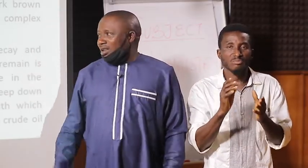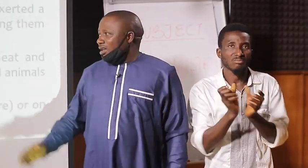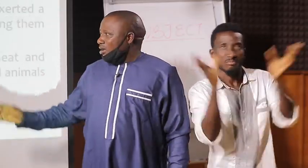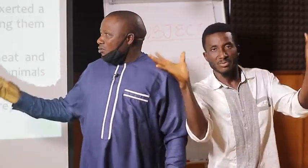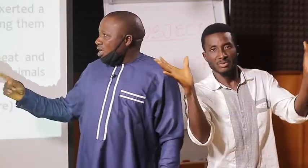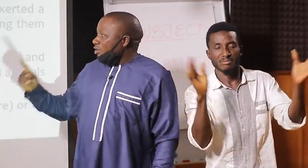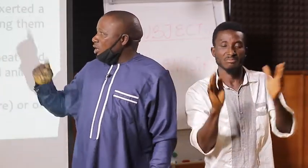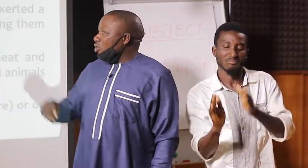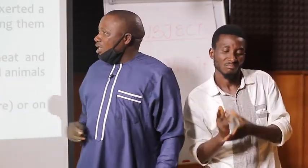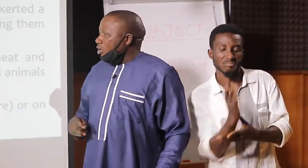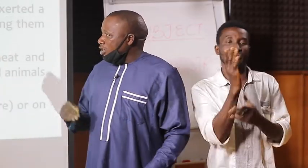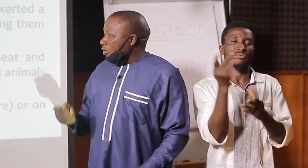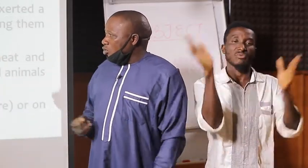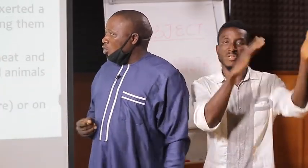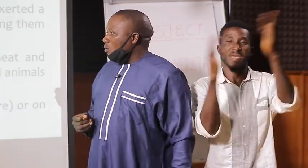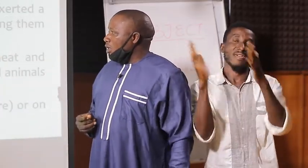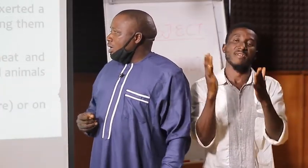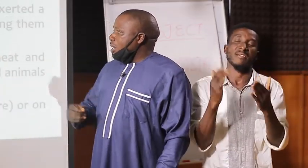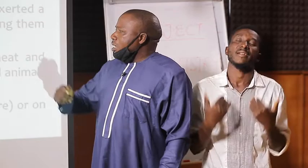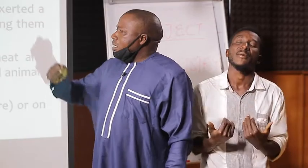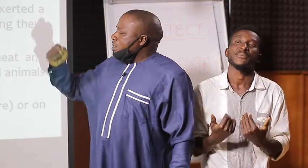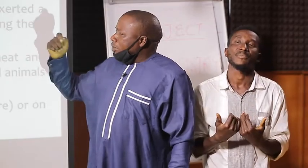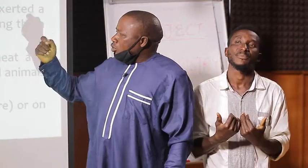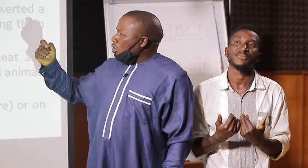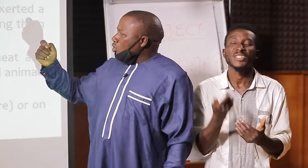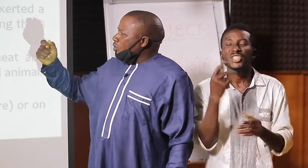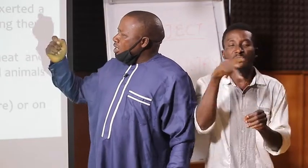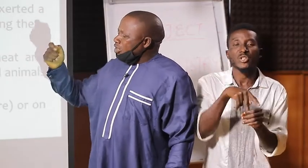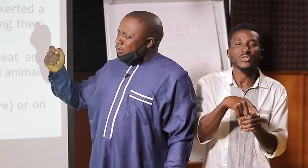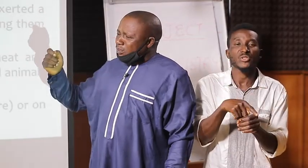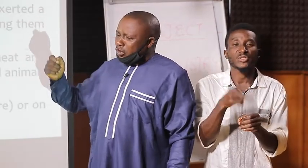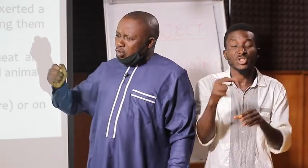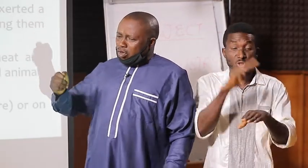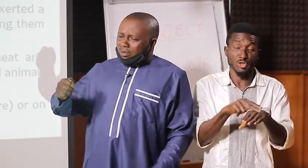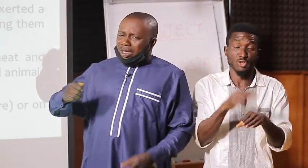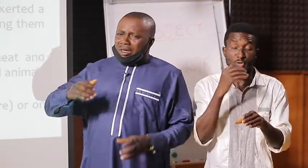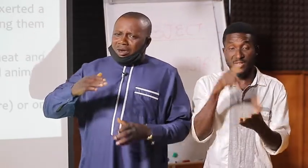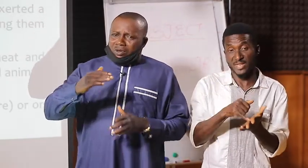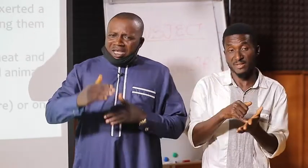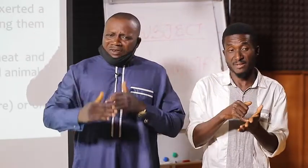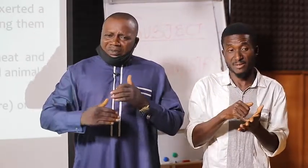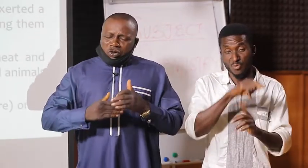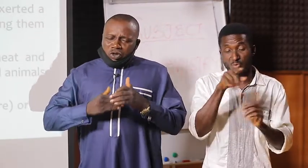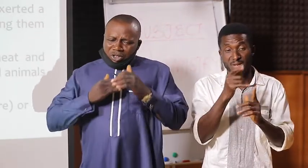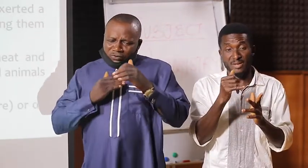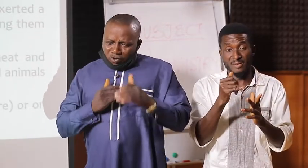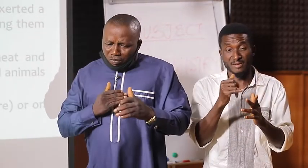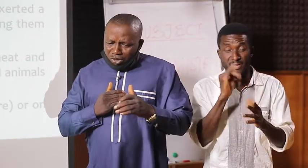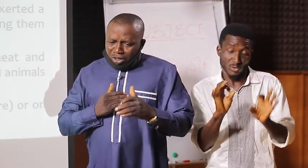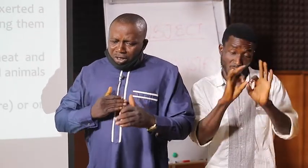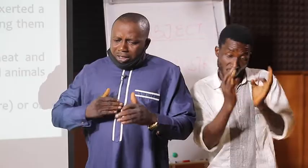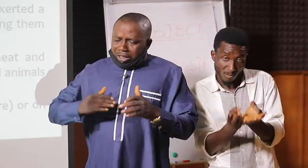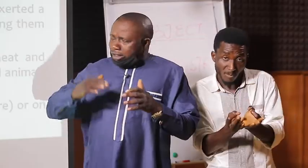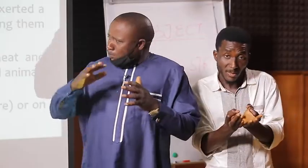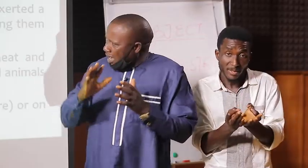air. Whenever we are talking about this petroleum, the nature of the petroleum, whenever the petroleum is